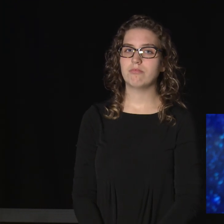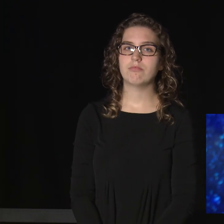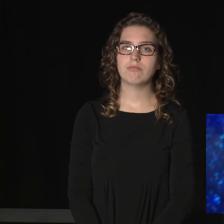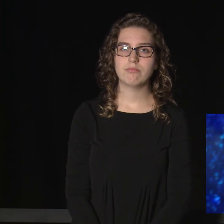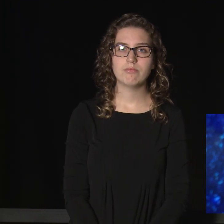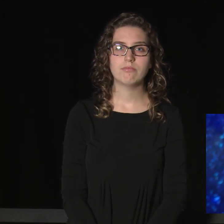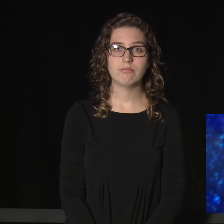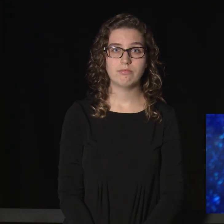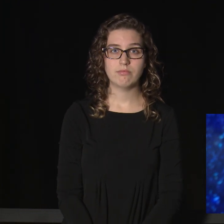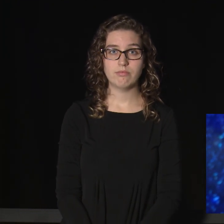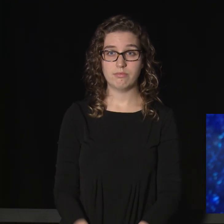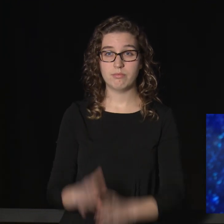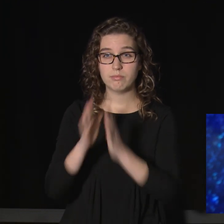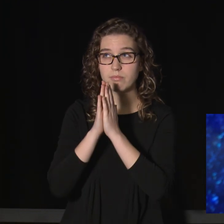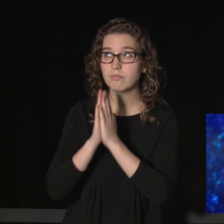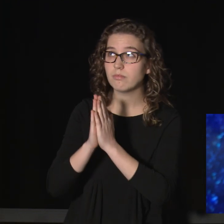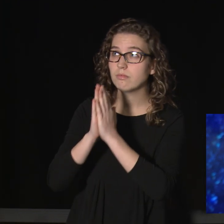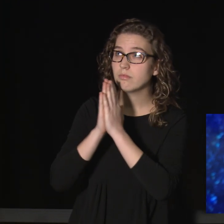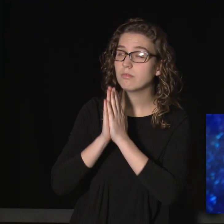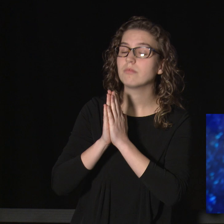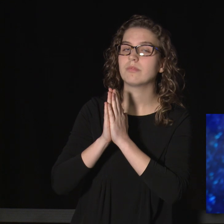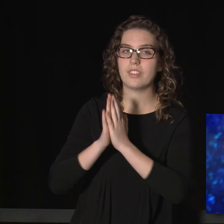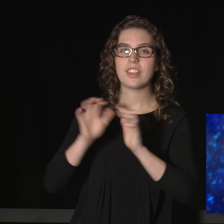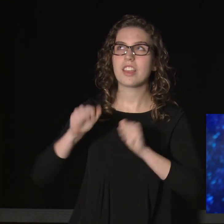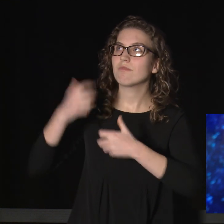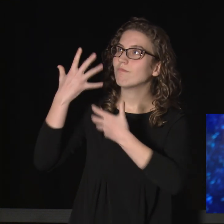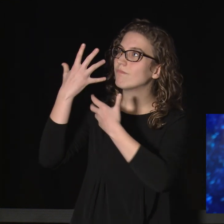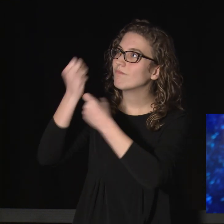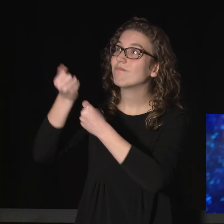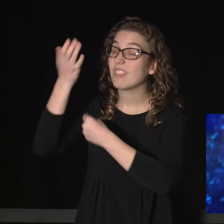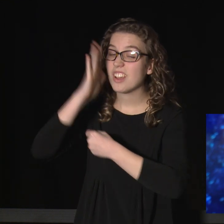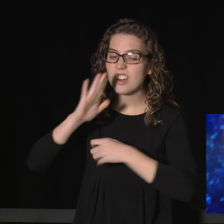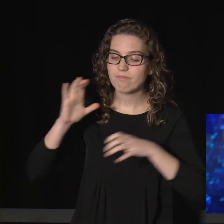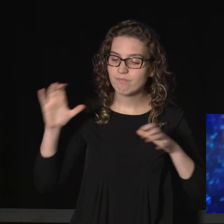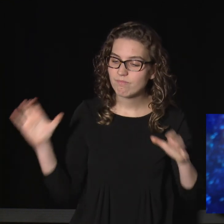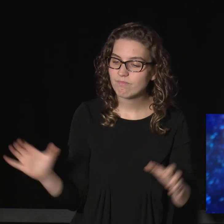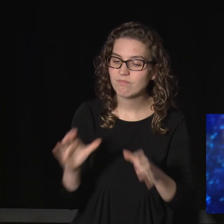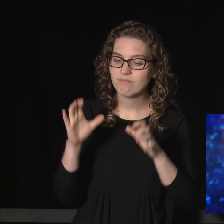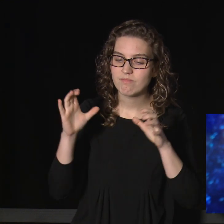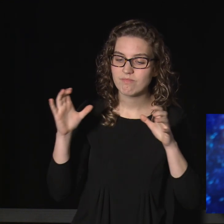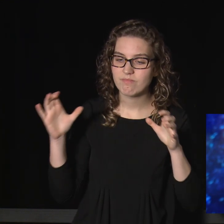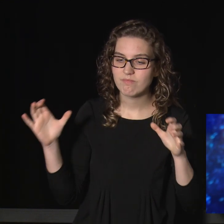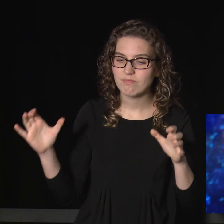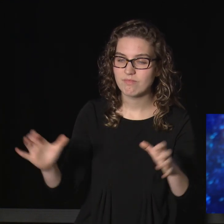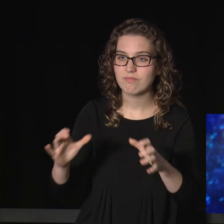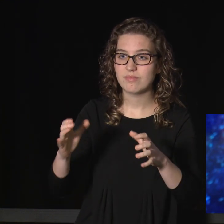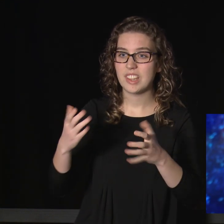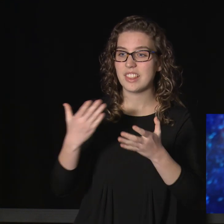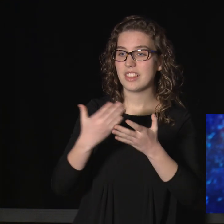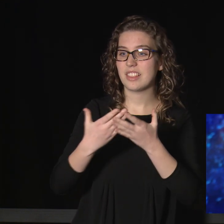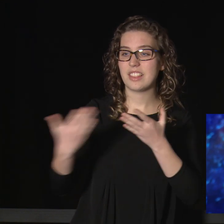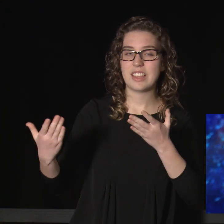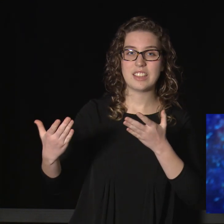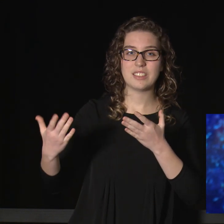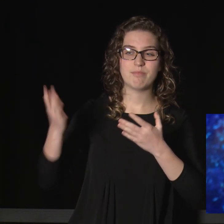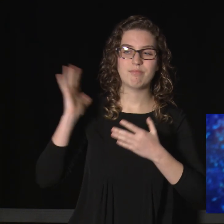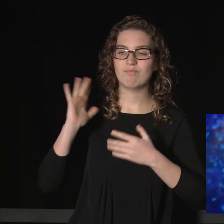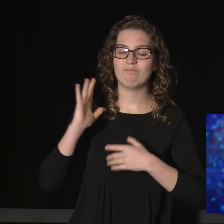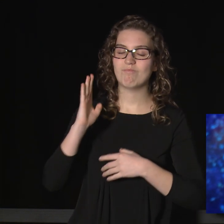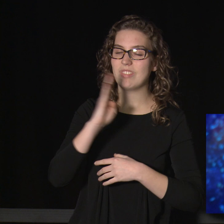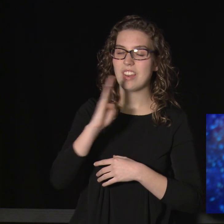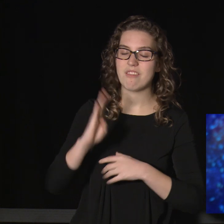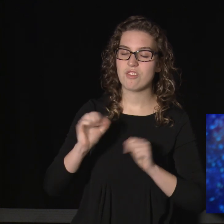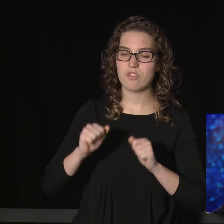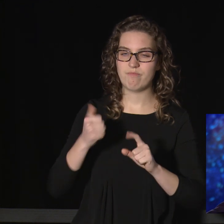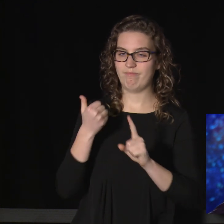And when we pray, we can trust that God will do for us what we could never do for ourselves, because without